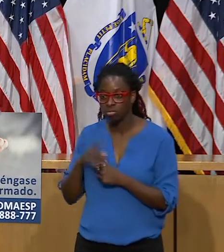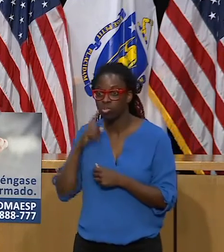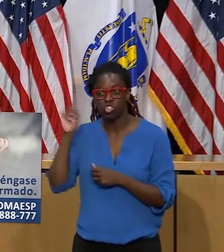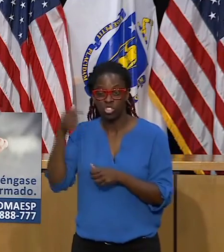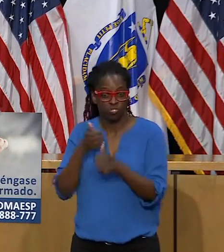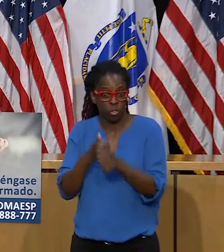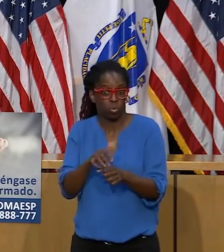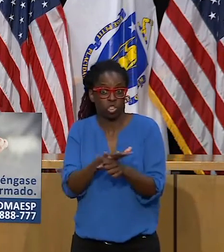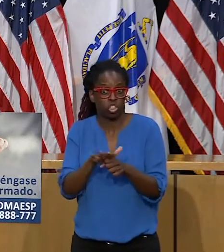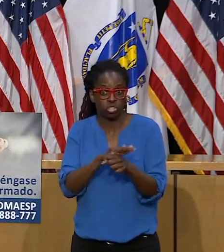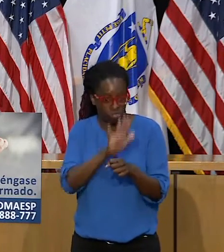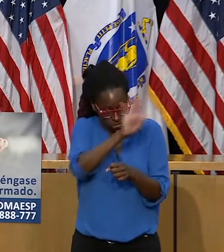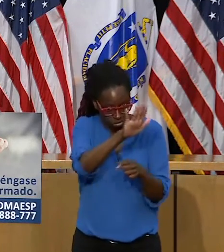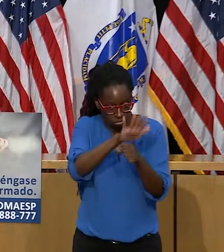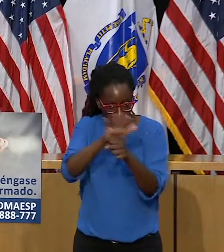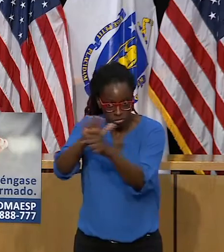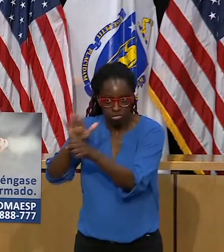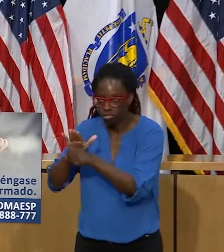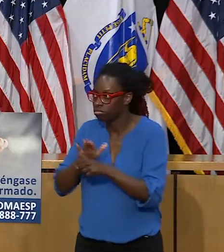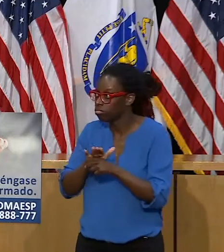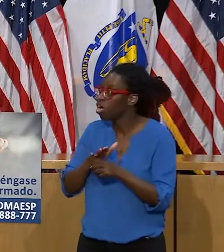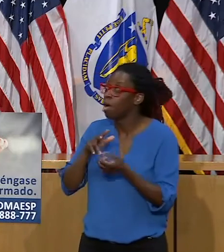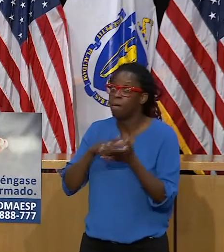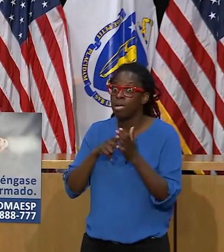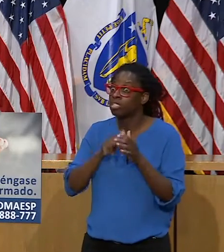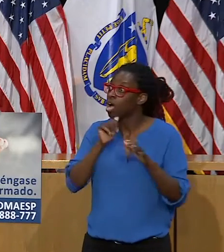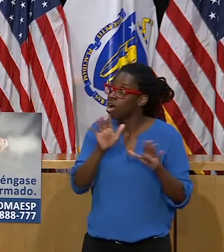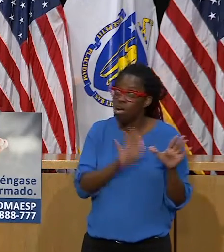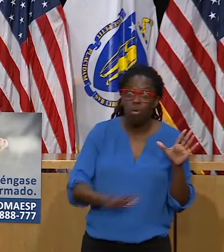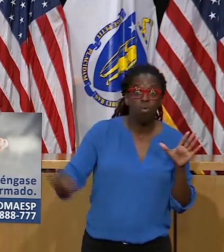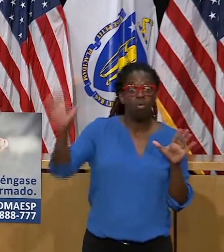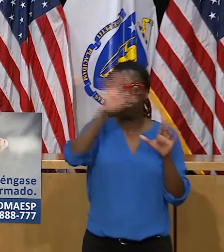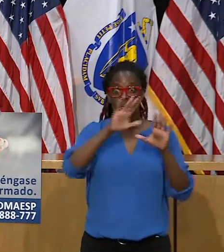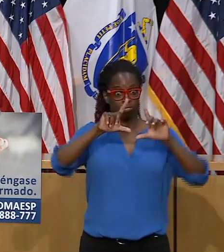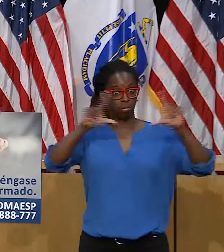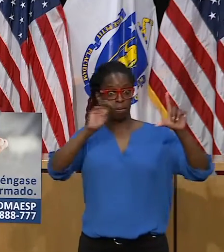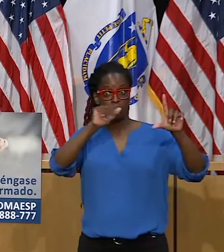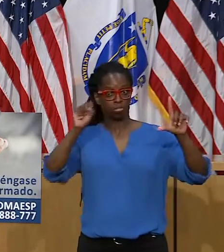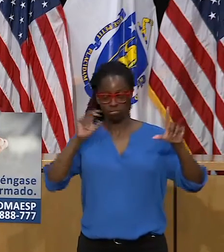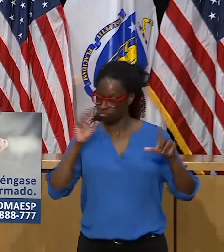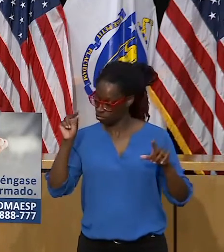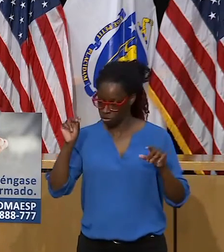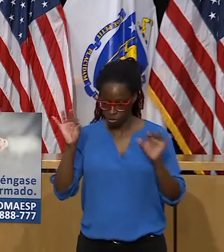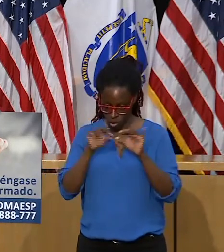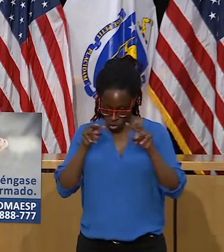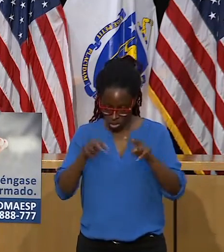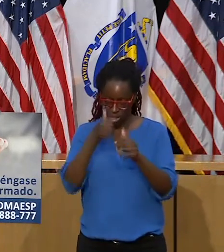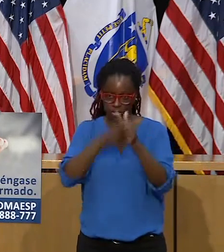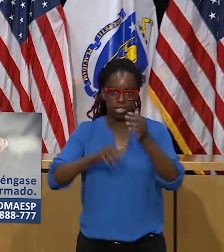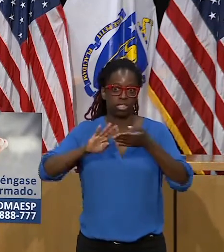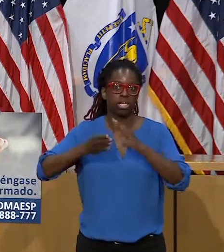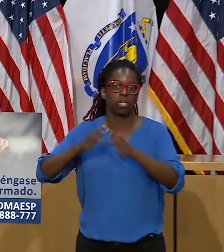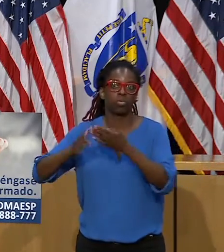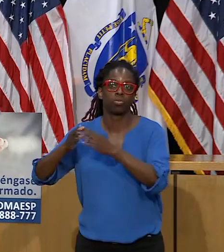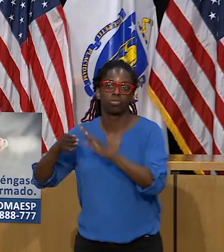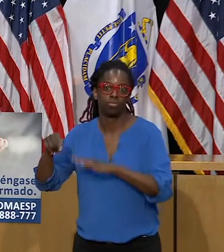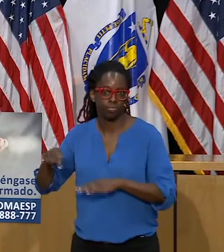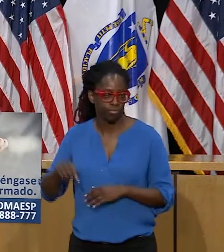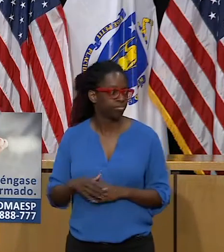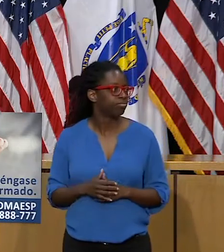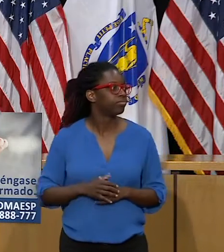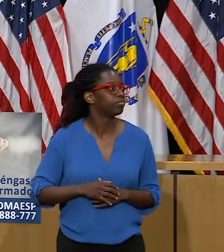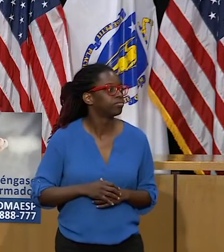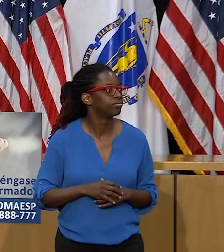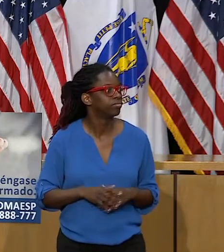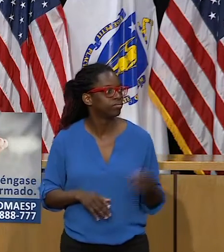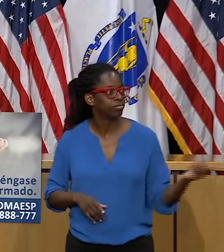a statewide or a provincial basis. Question for Ms. Hassan. Governor, your administration announced a series of reforms to the way it'll oversee the soldiers' home in